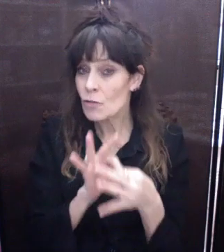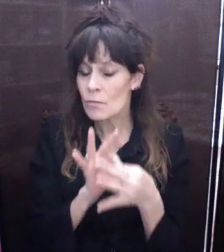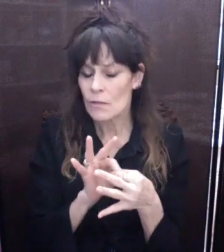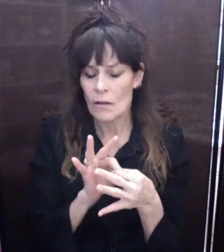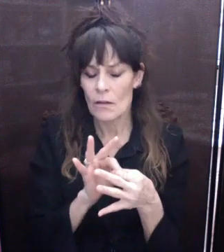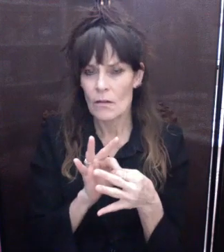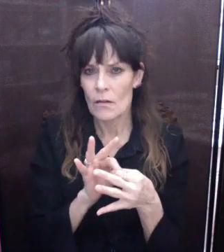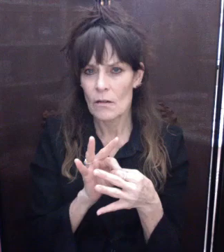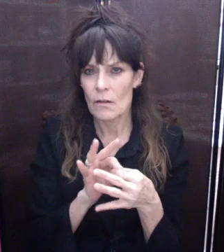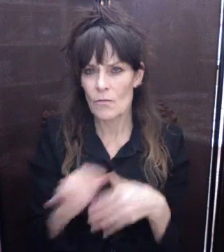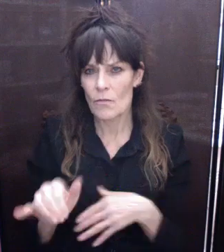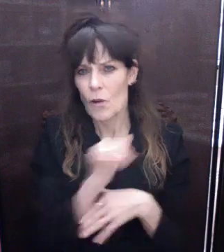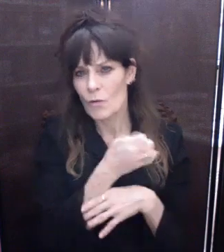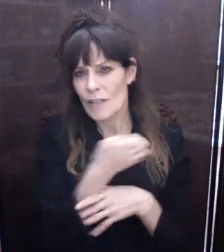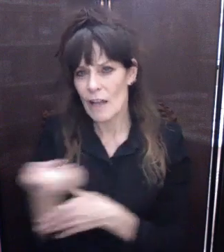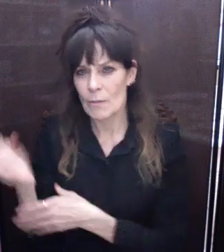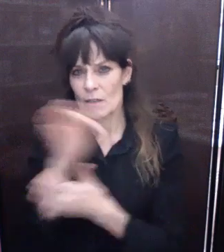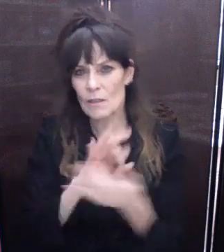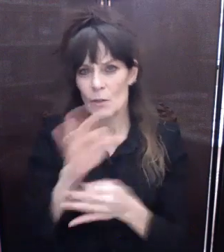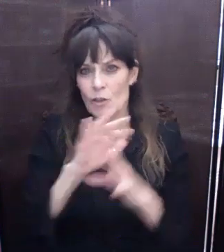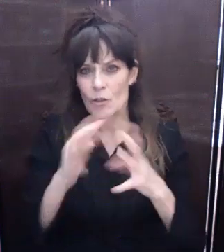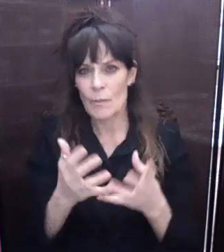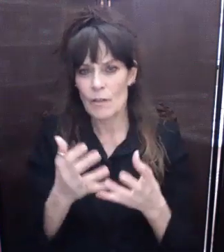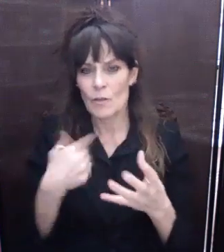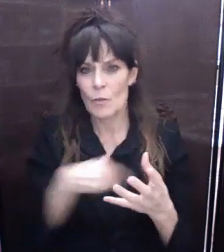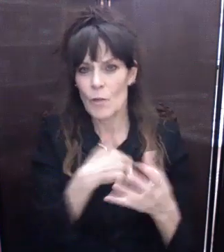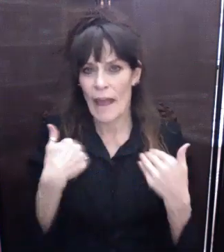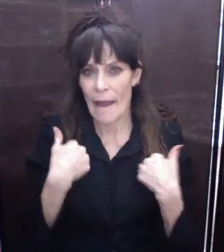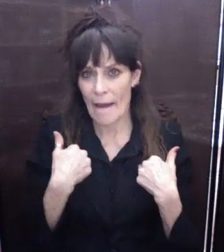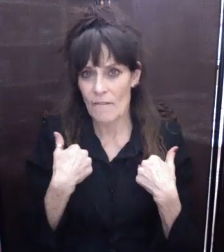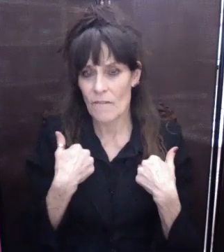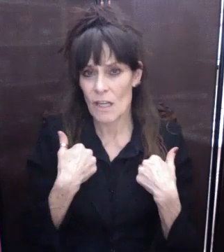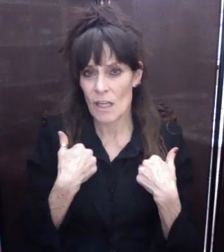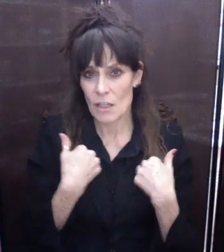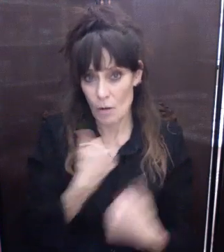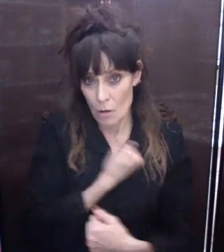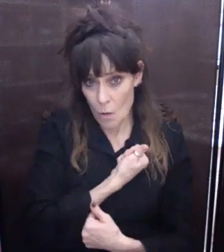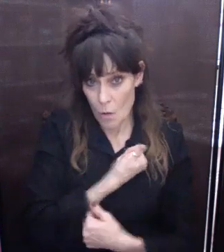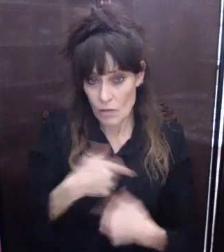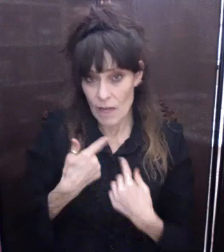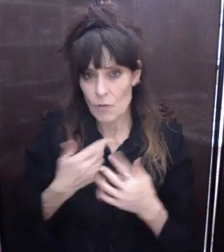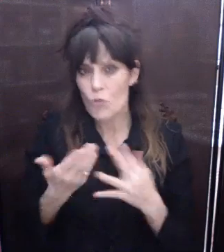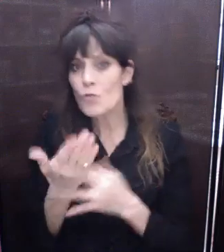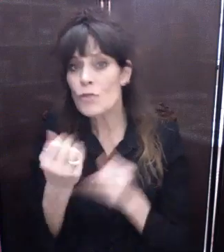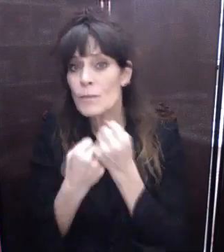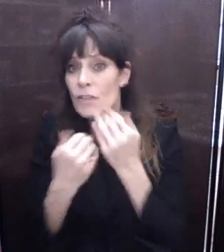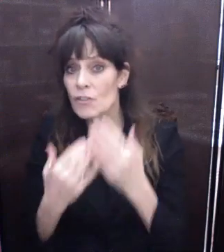those elements, that spiritual dimension we now have in our lives, through the sponsorship of other men.